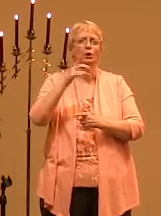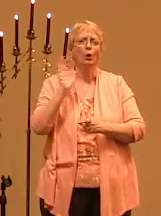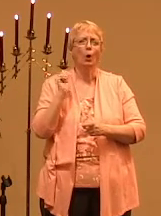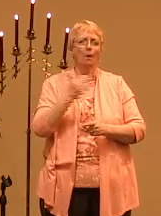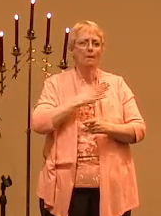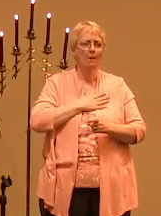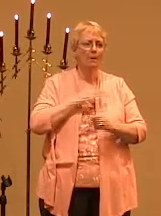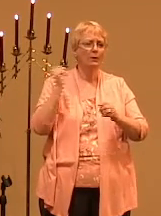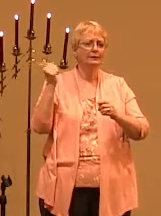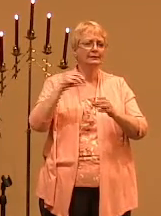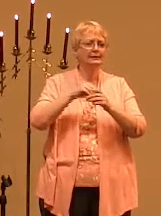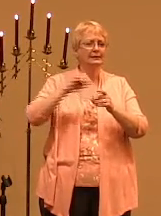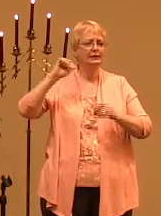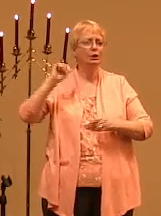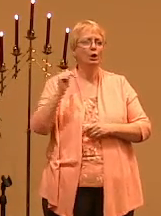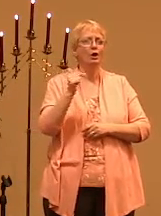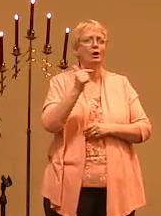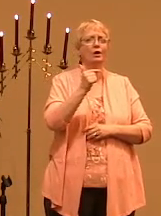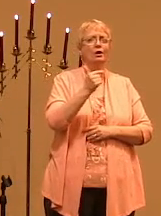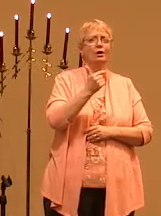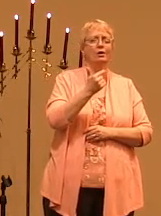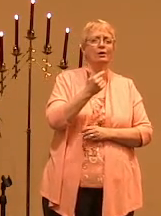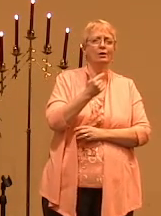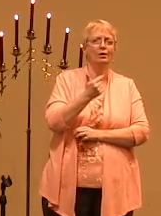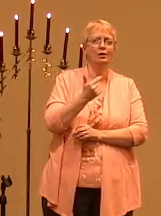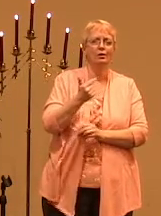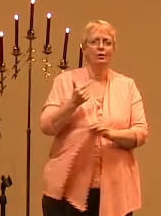my all in